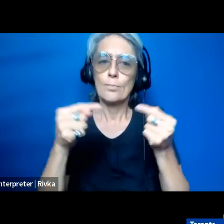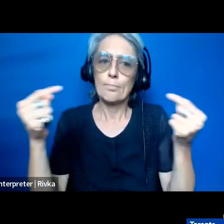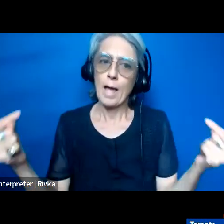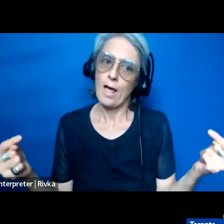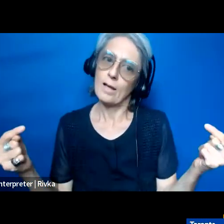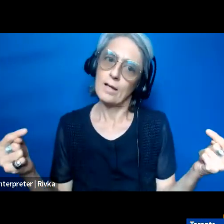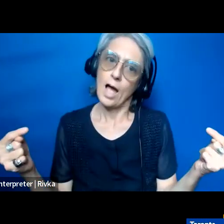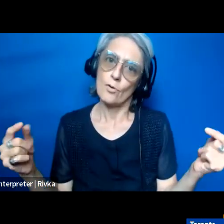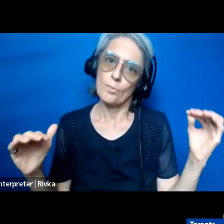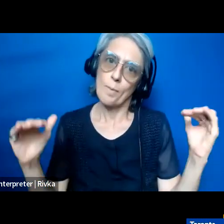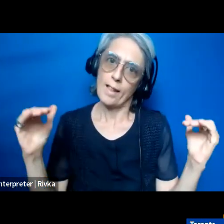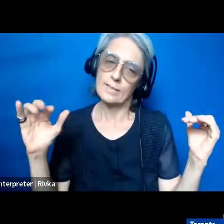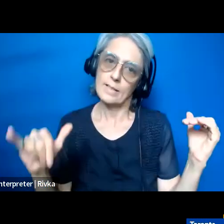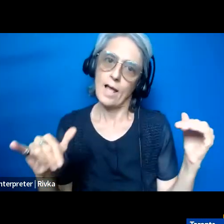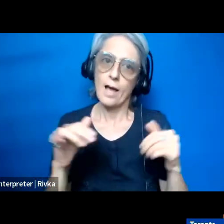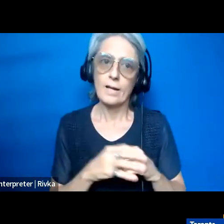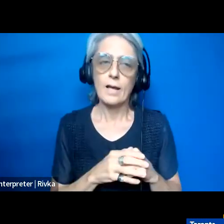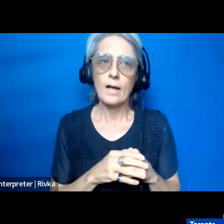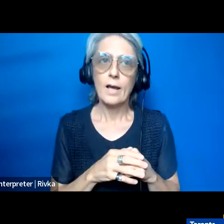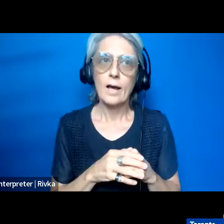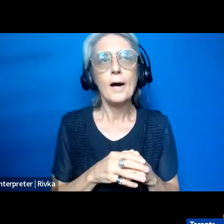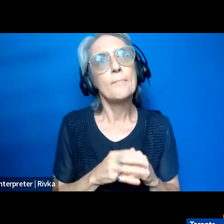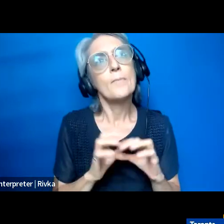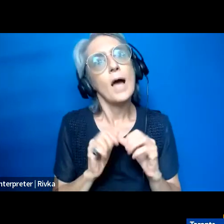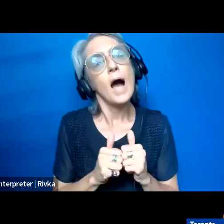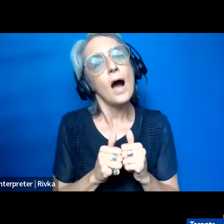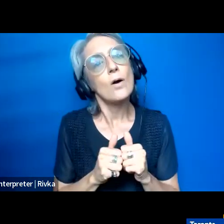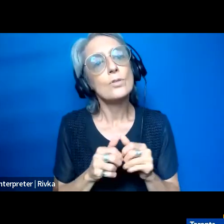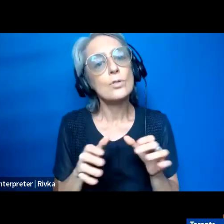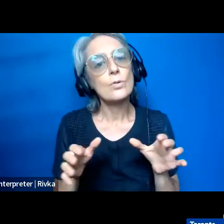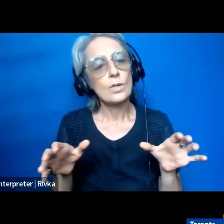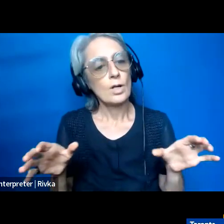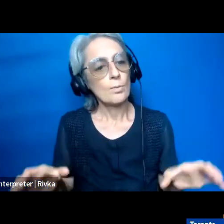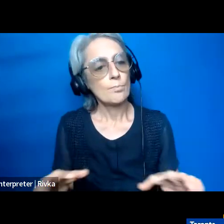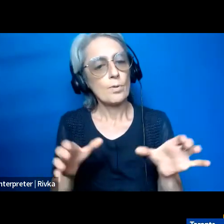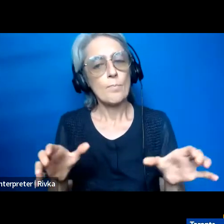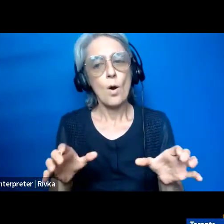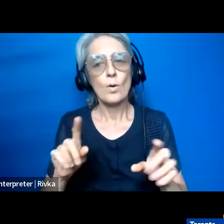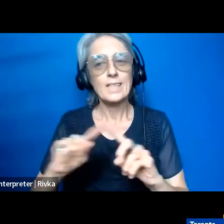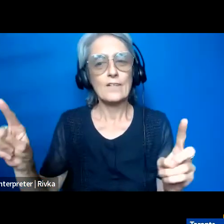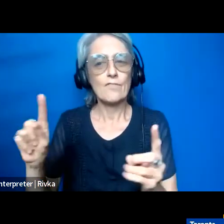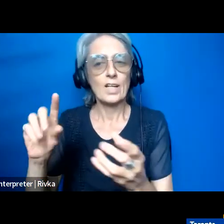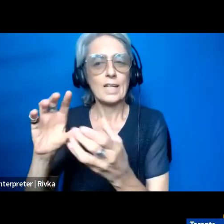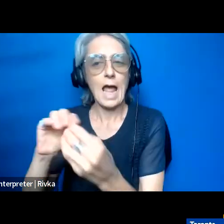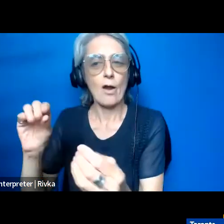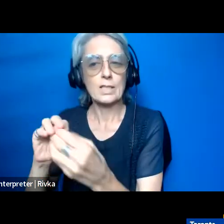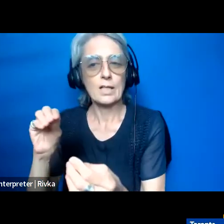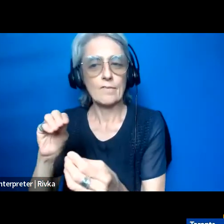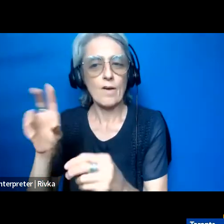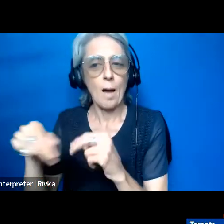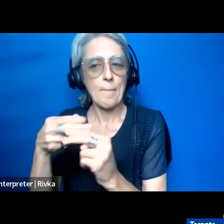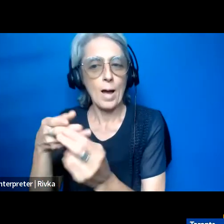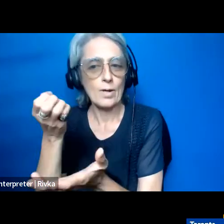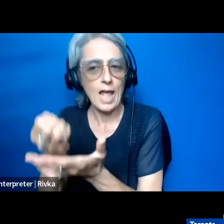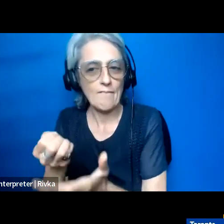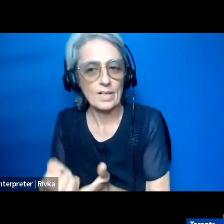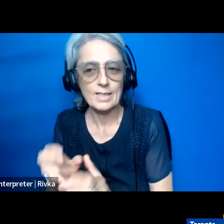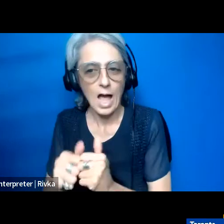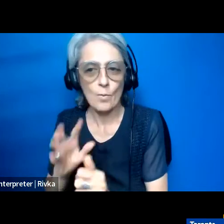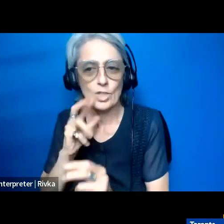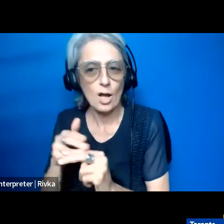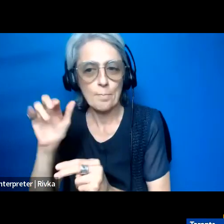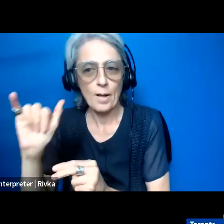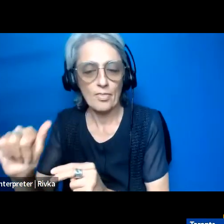and how to promote a different narrative regarding evidence? Because what we just saw during the